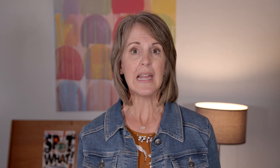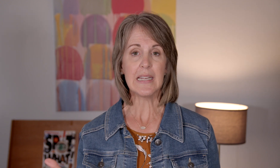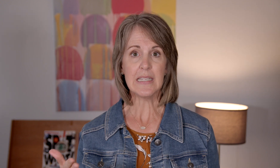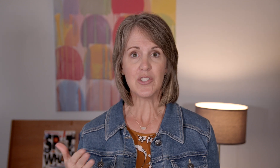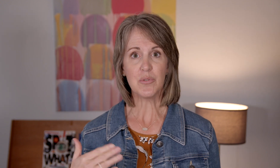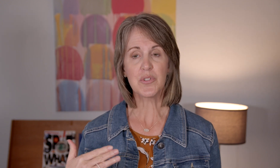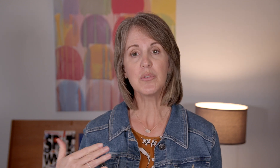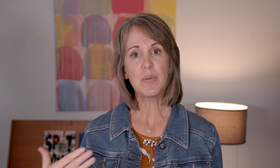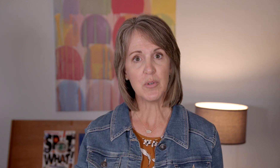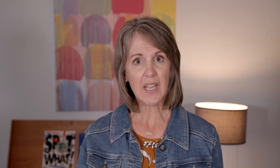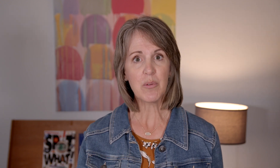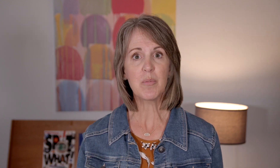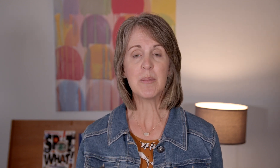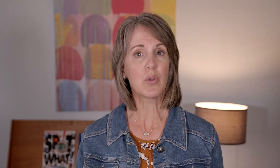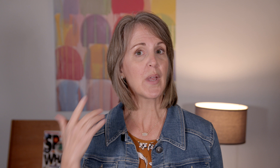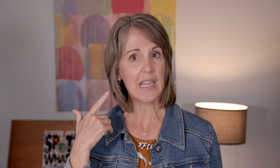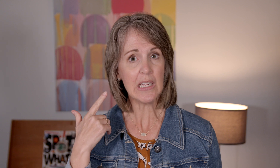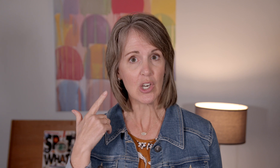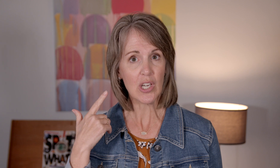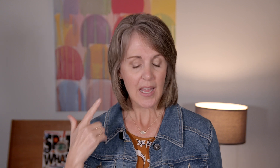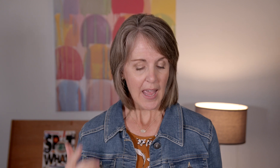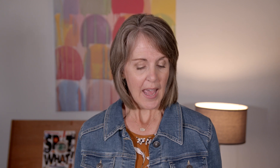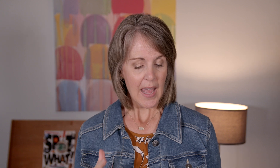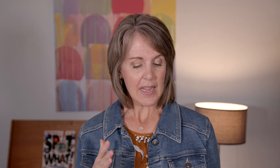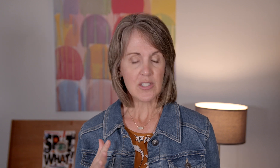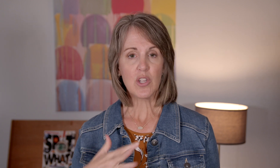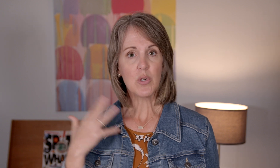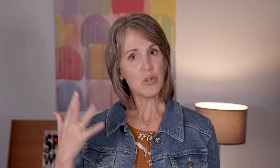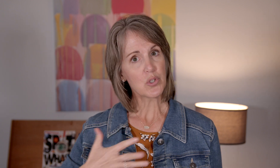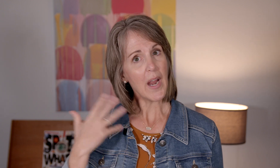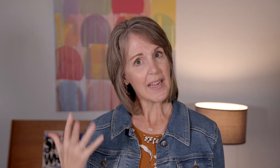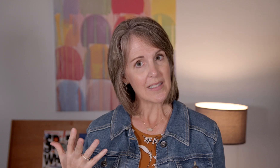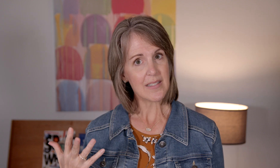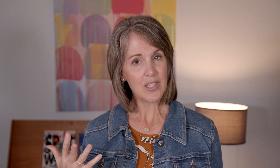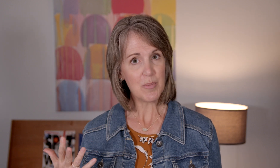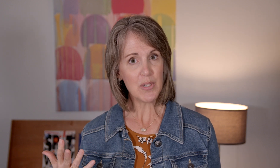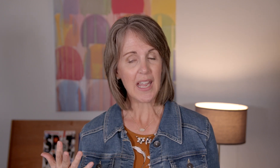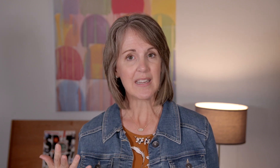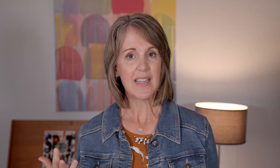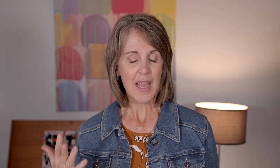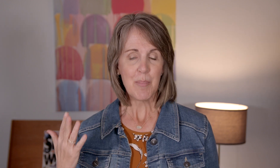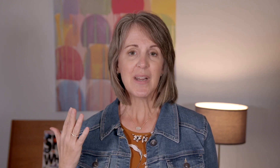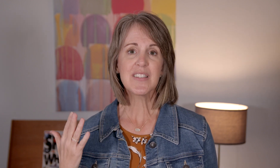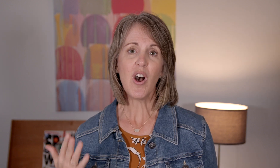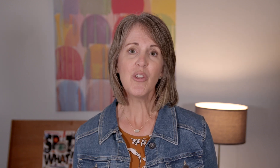and it is used to communicate with people who can't hear. And so you use your hands to communicate. But it's